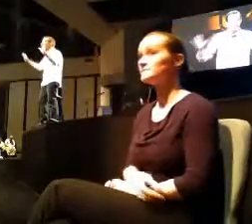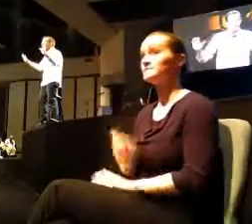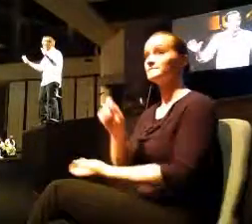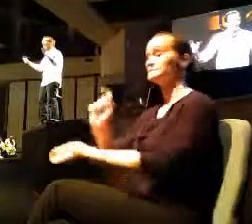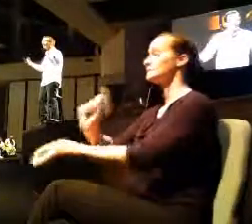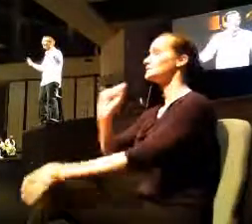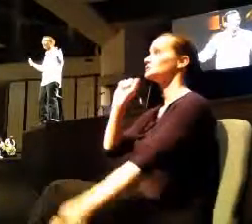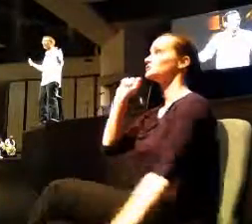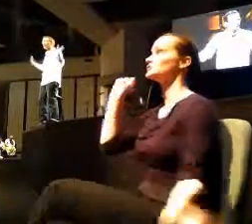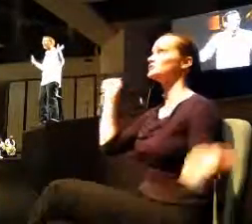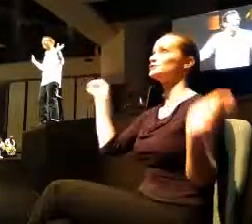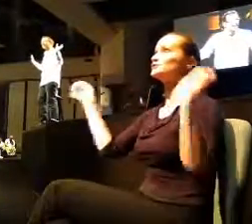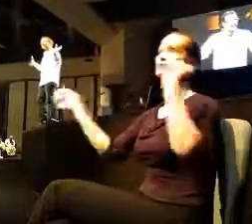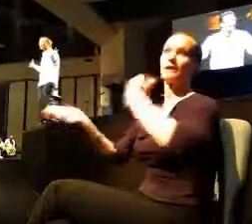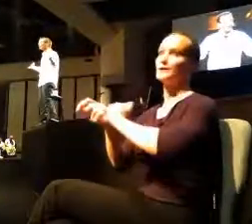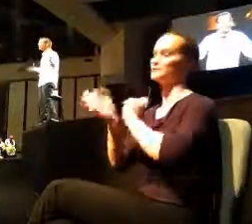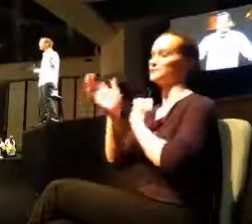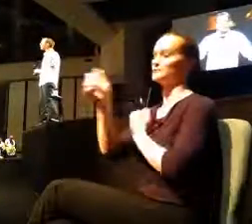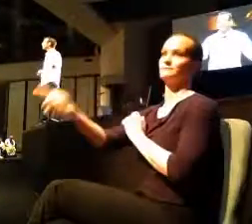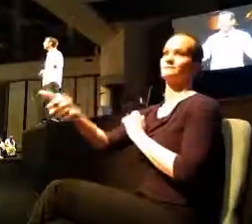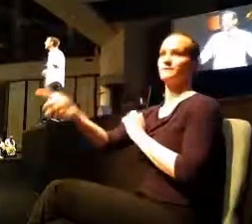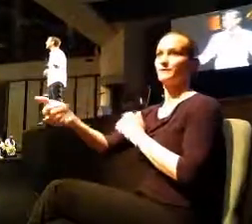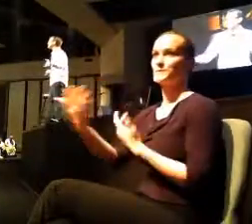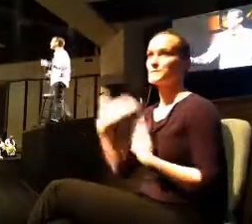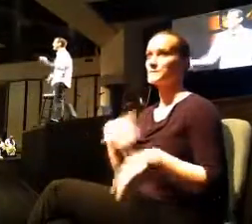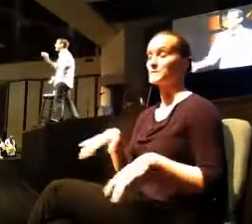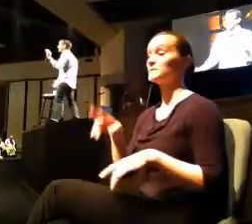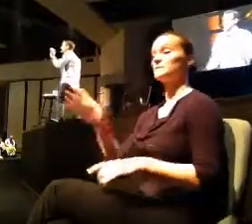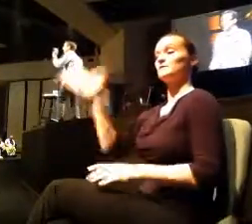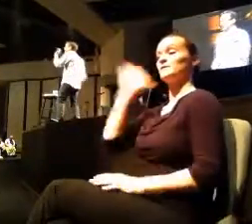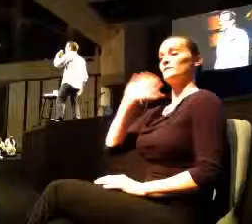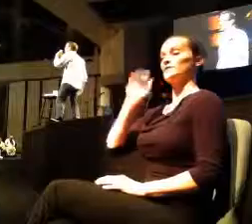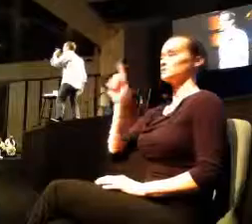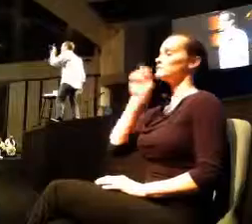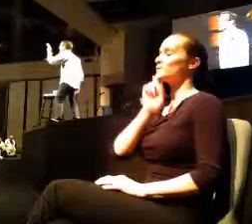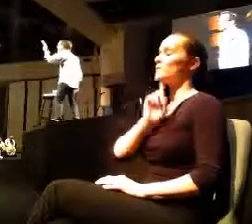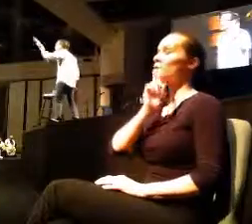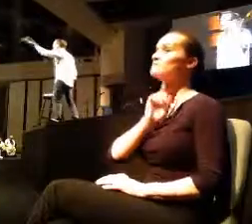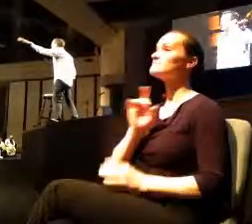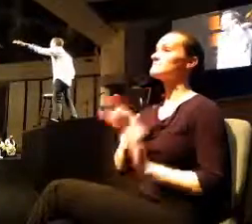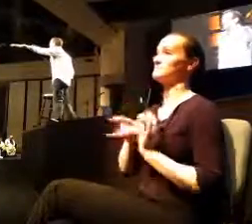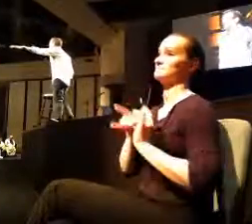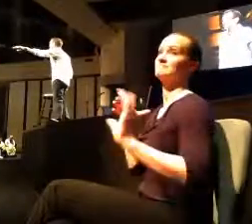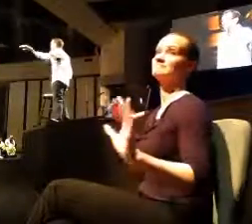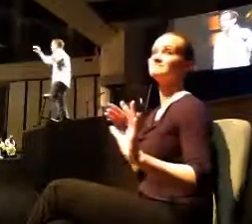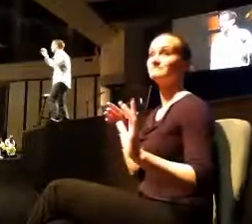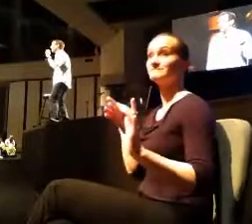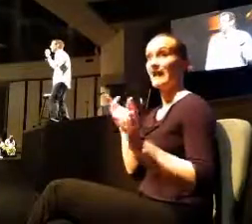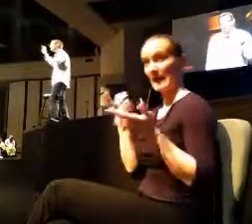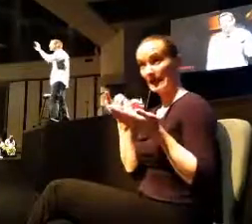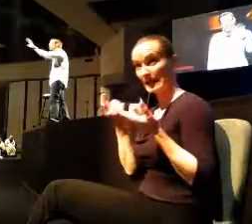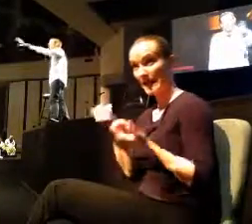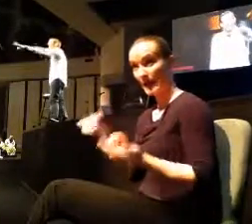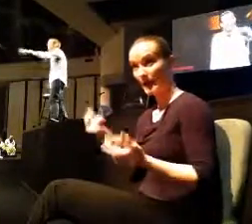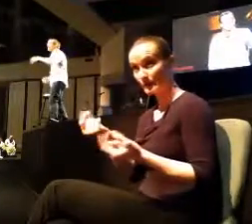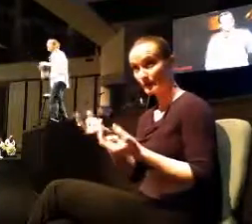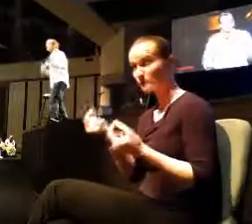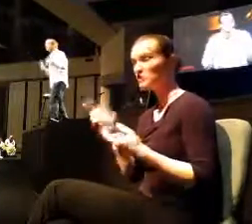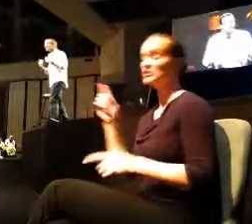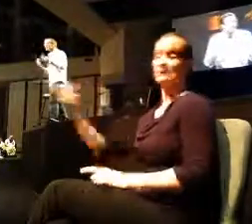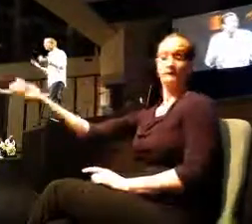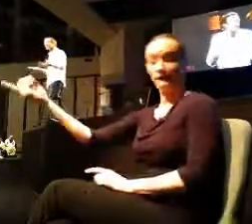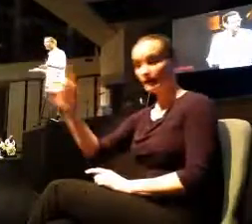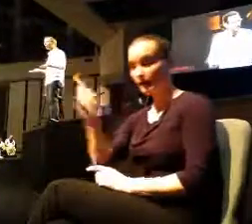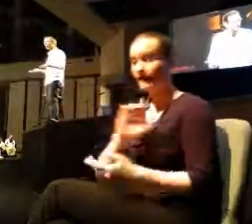the most profound ways. And the woman who is so lonely and disconnected does what? Runs into the village and begins sharing this.